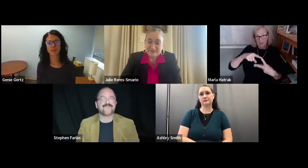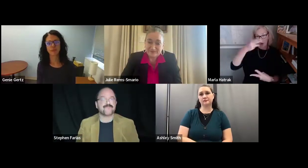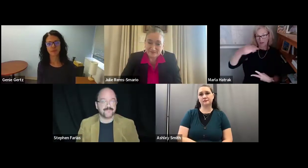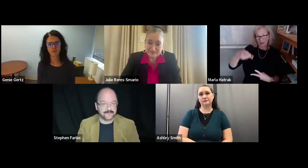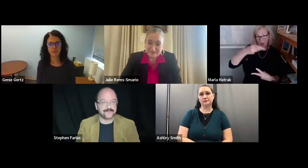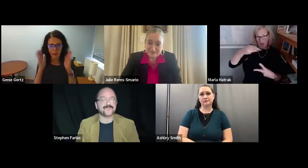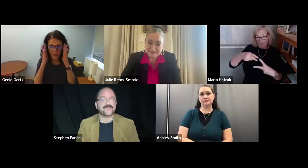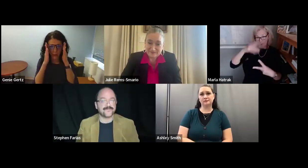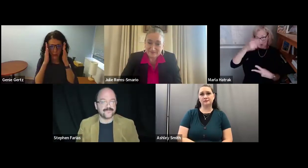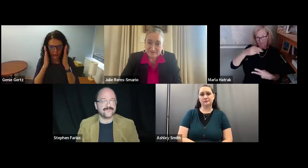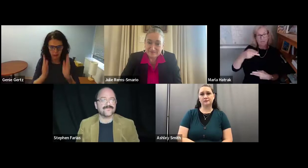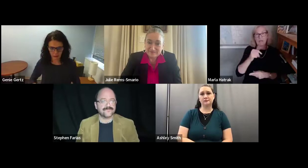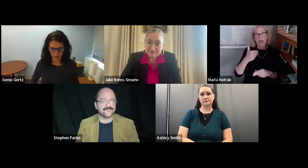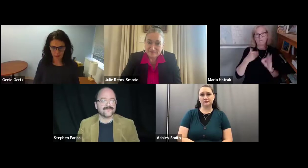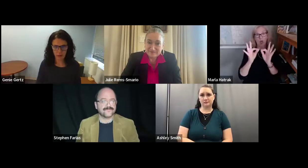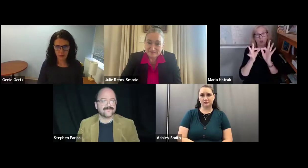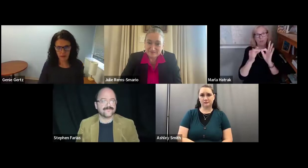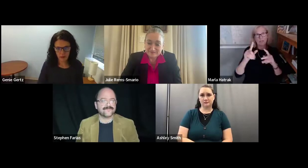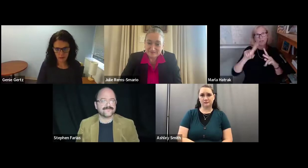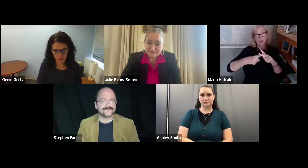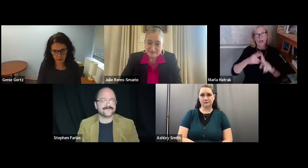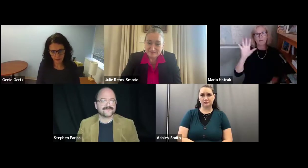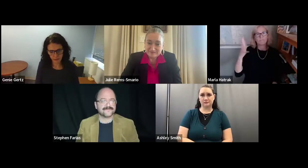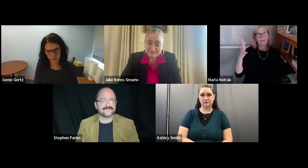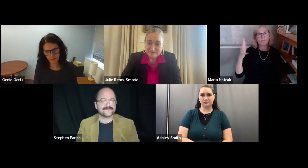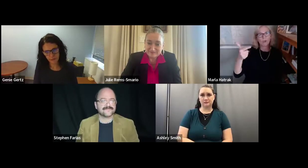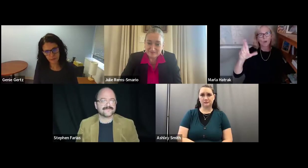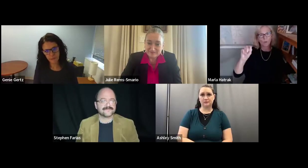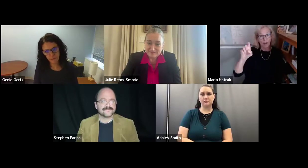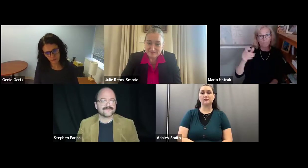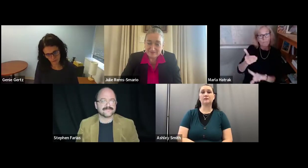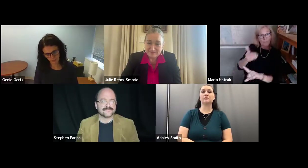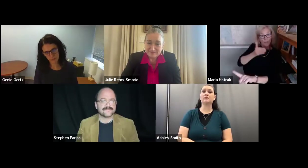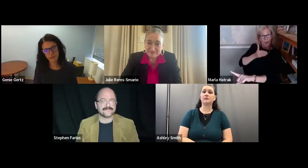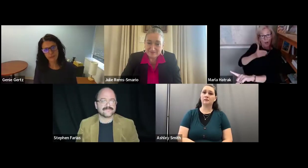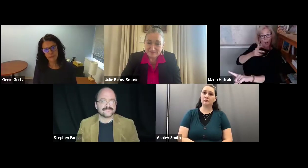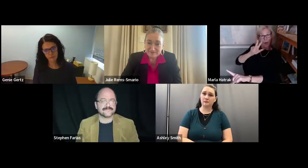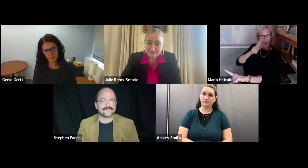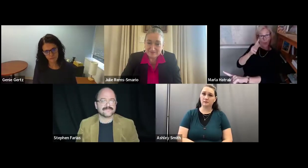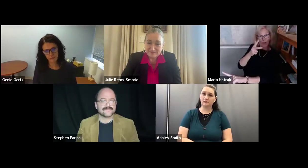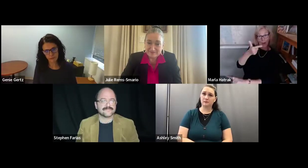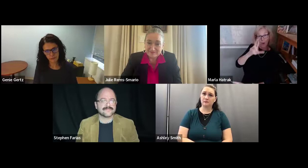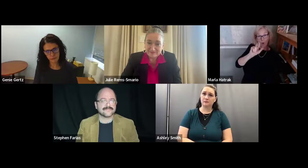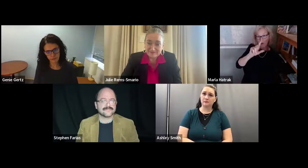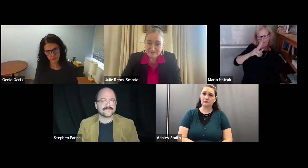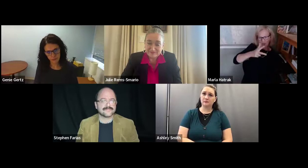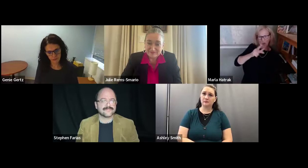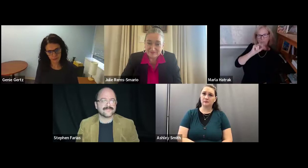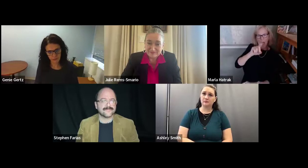the case. As I mentioned, my son is hard of hearing himself. He had an interpreter starting in 5th grade. Prior to that, when he